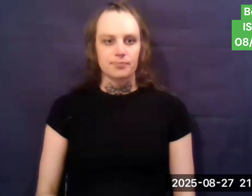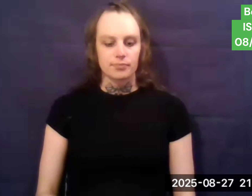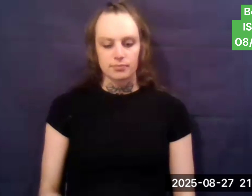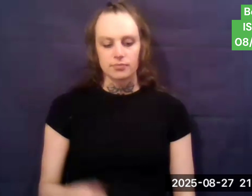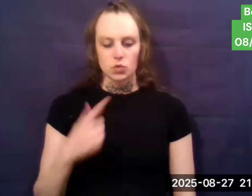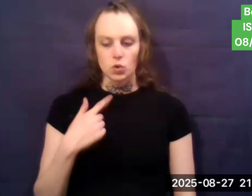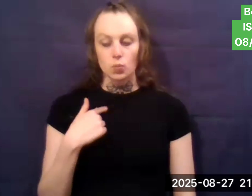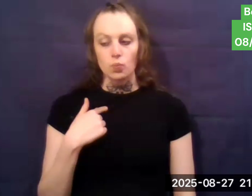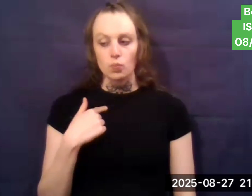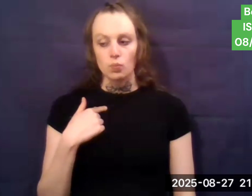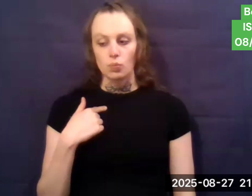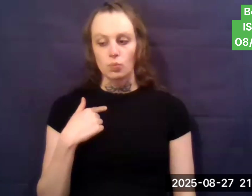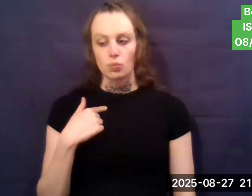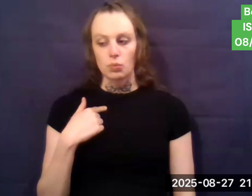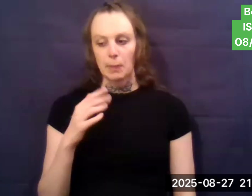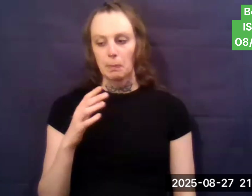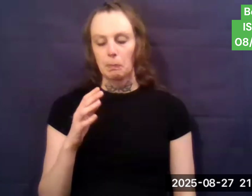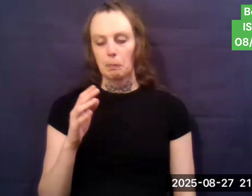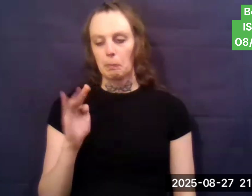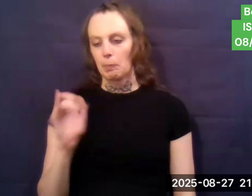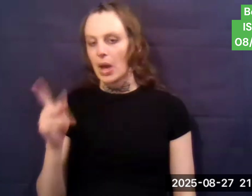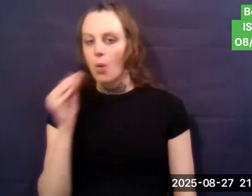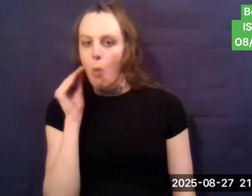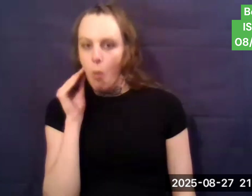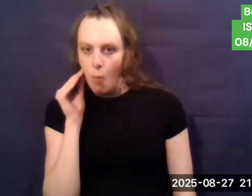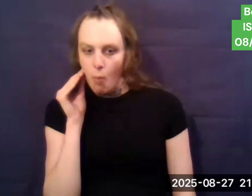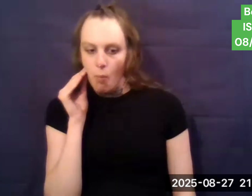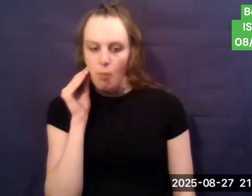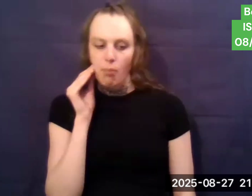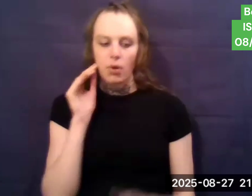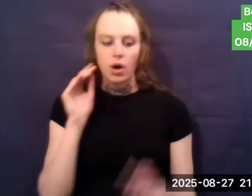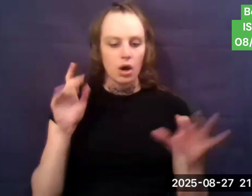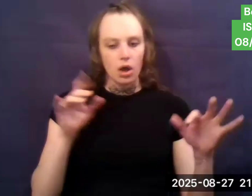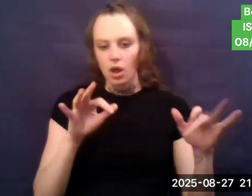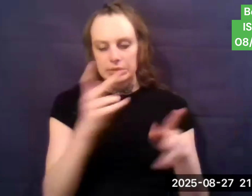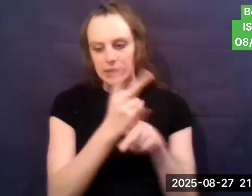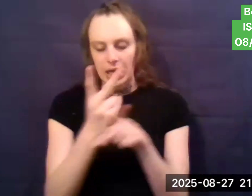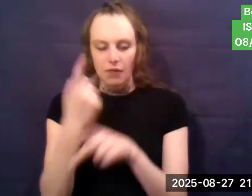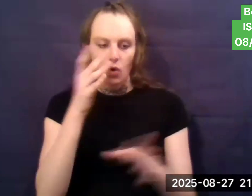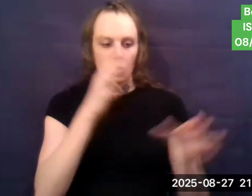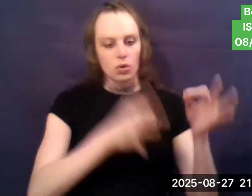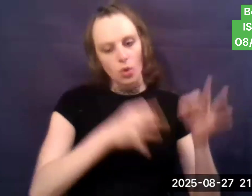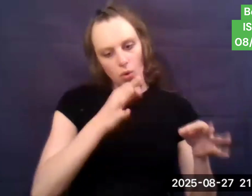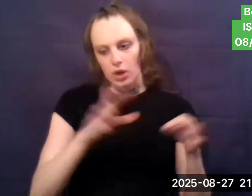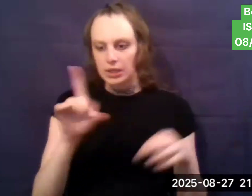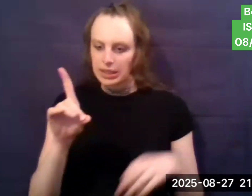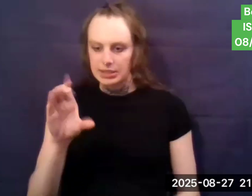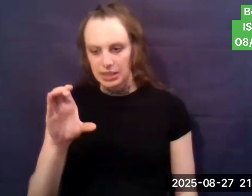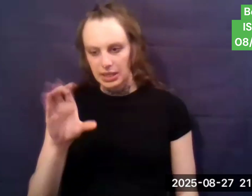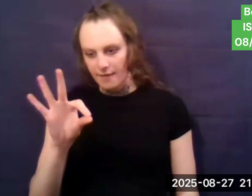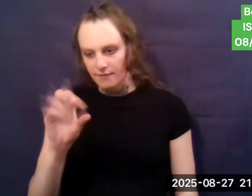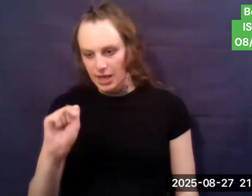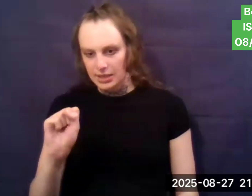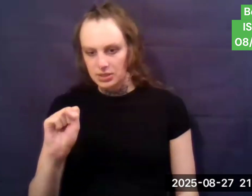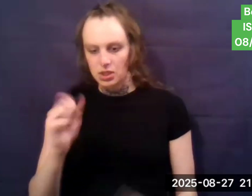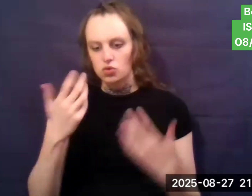things for court and DCFS and my son, and trying to get him back and doing all of these